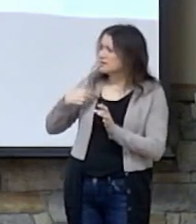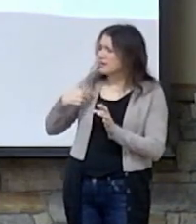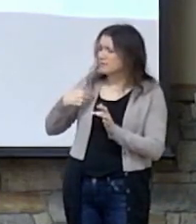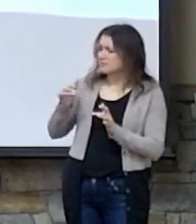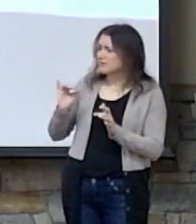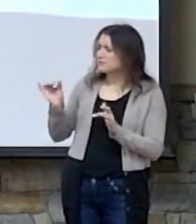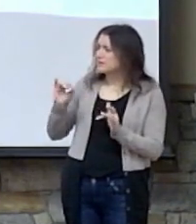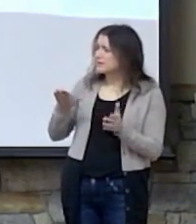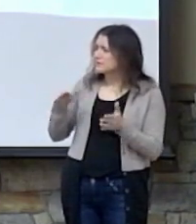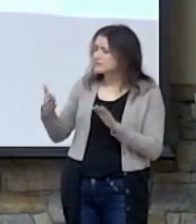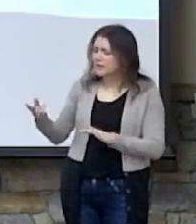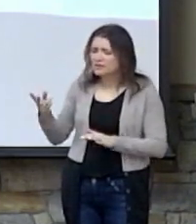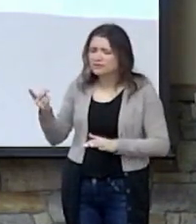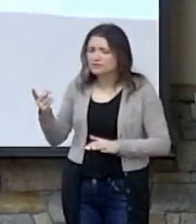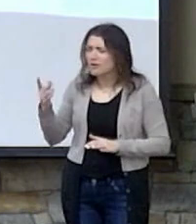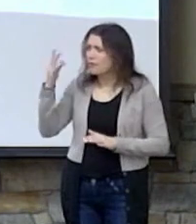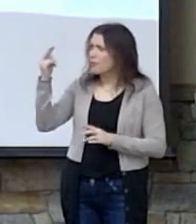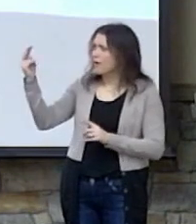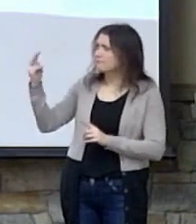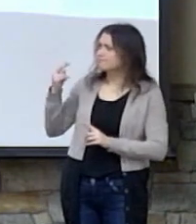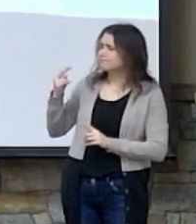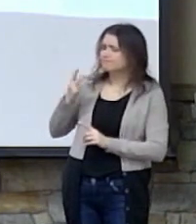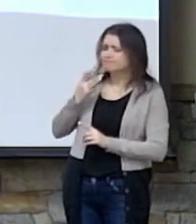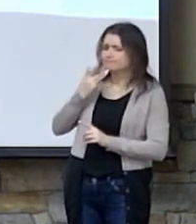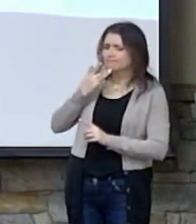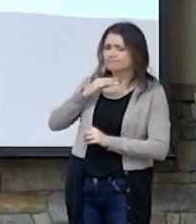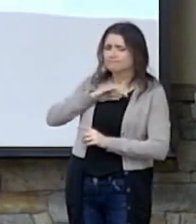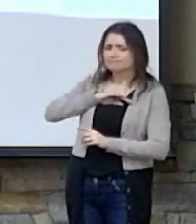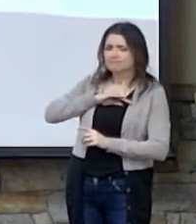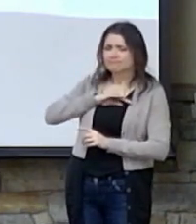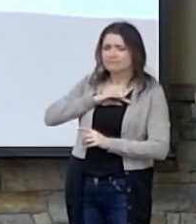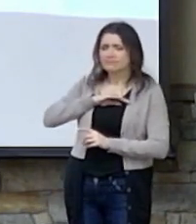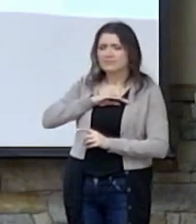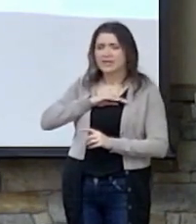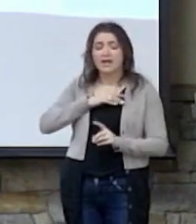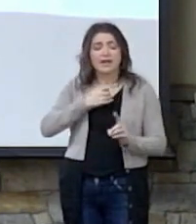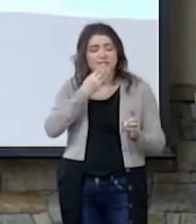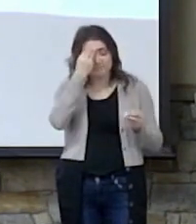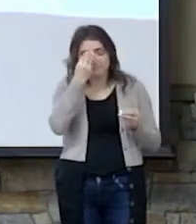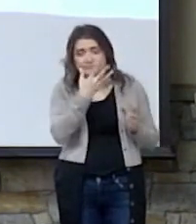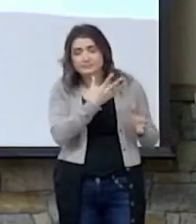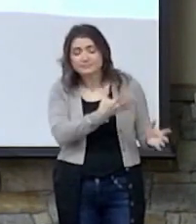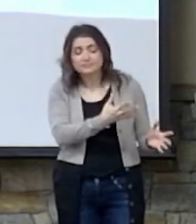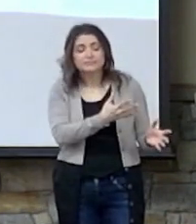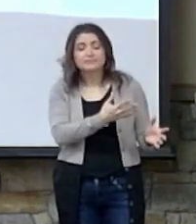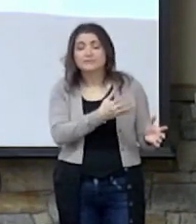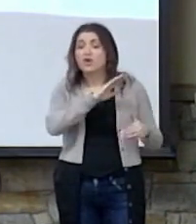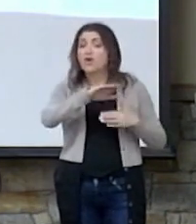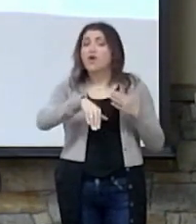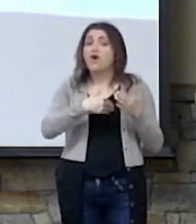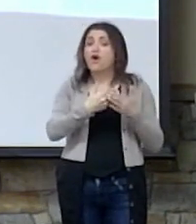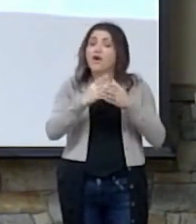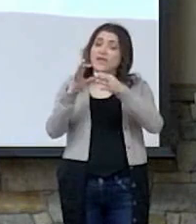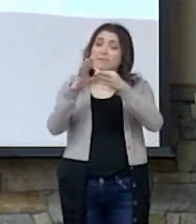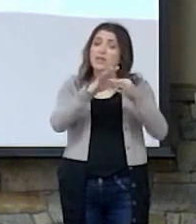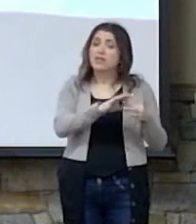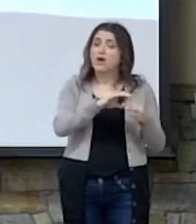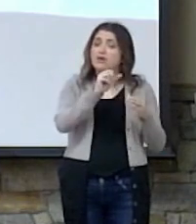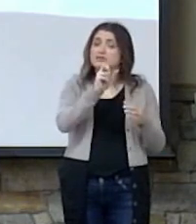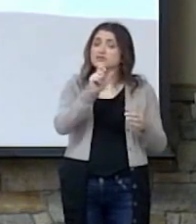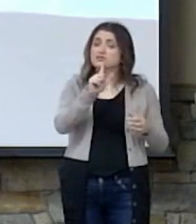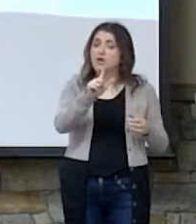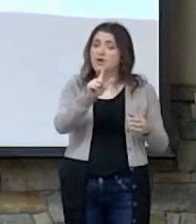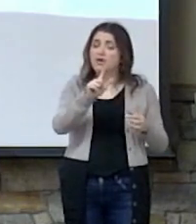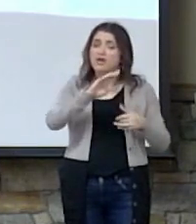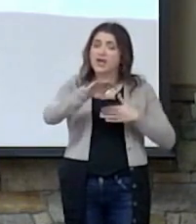I? Then the king called Ziba, Saul's servant, and said to him, All that belonged to Saul and to